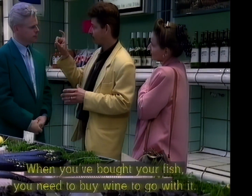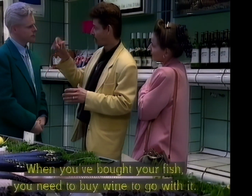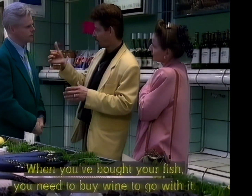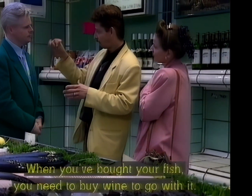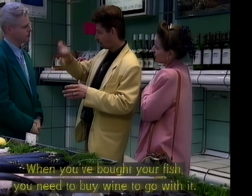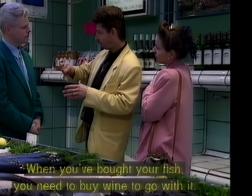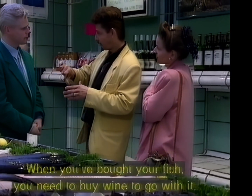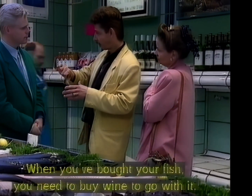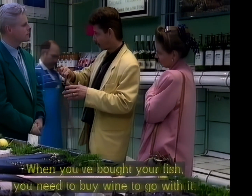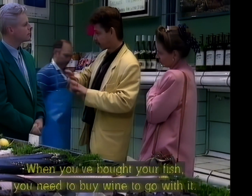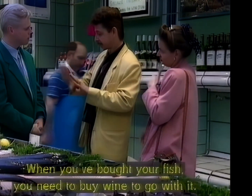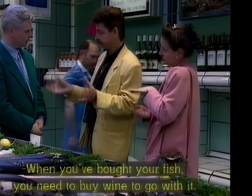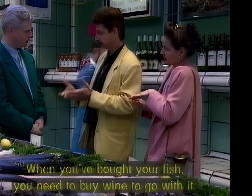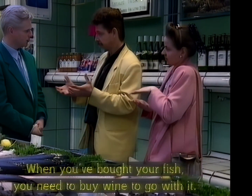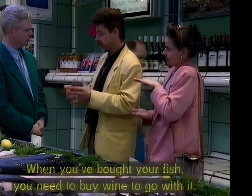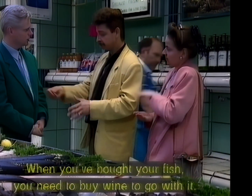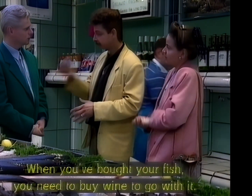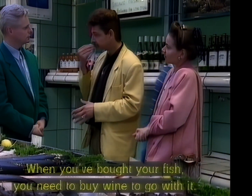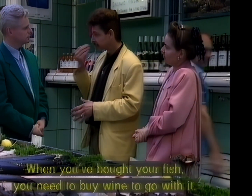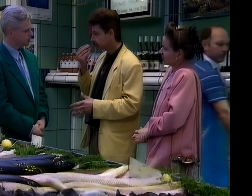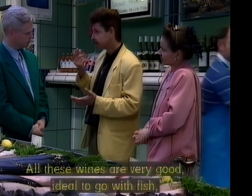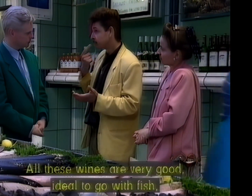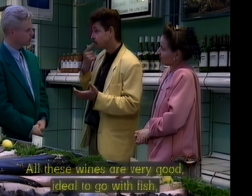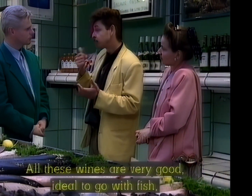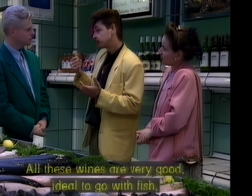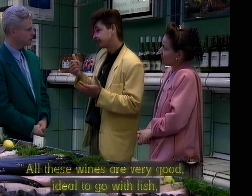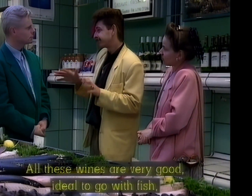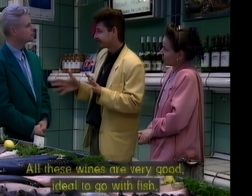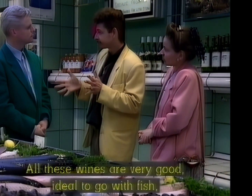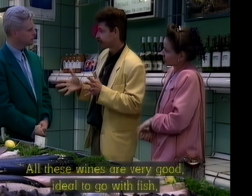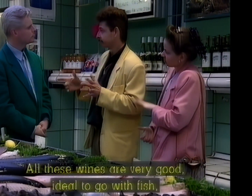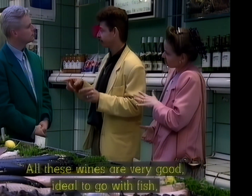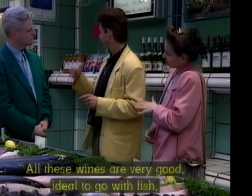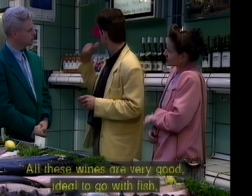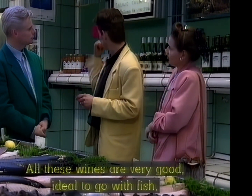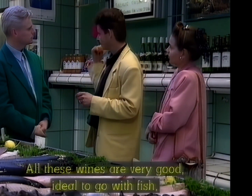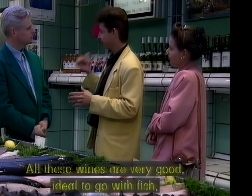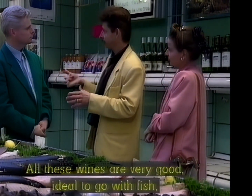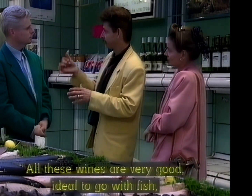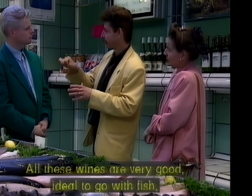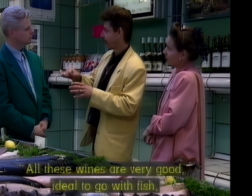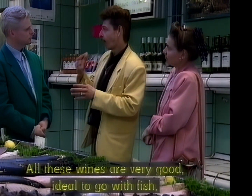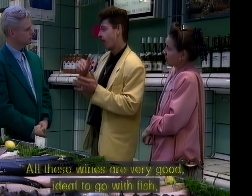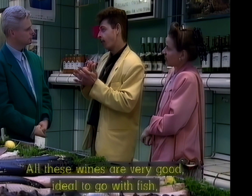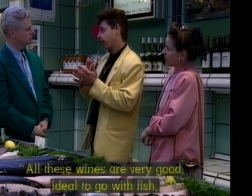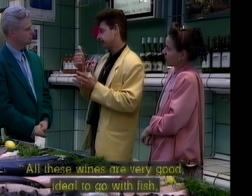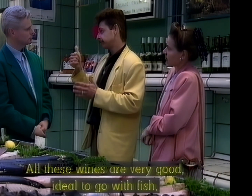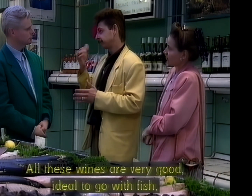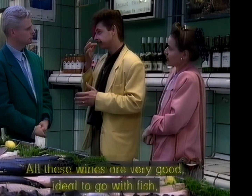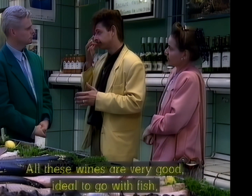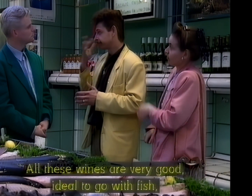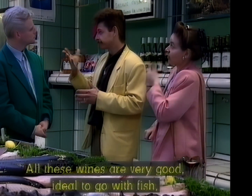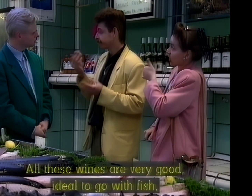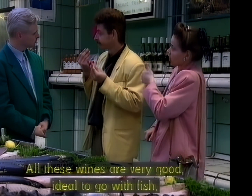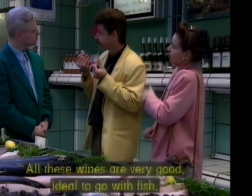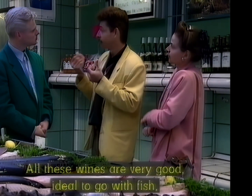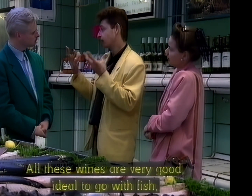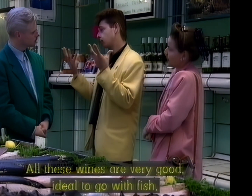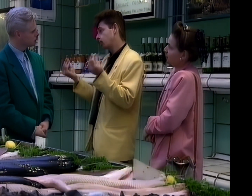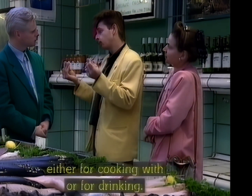bought your fish, you need to buy your wine to go with it, don't you? You need to be able to get the right kind of wine, and all these wines are very, very good. Very good. And